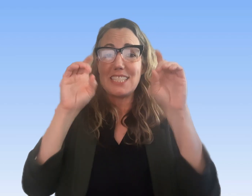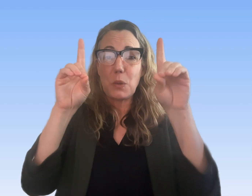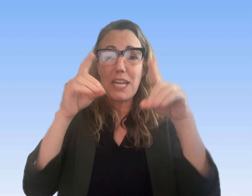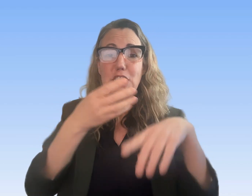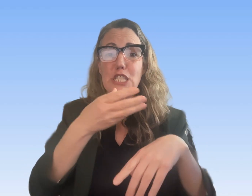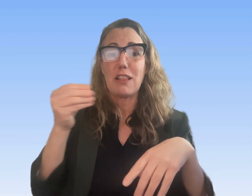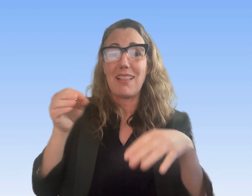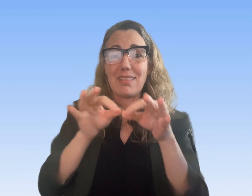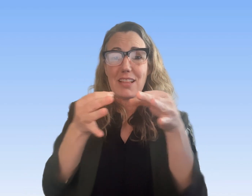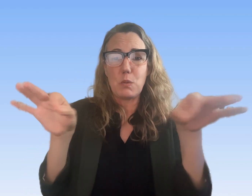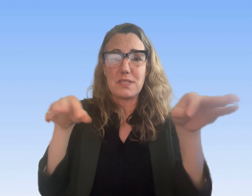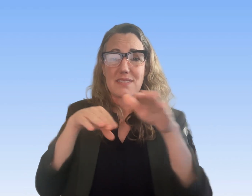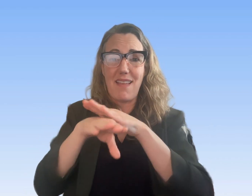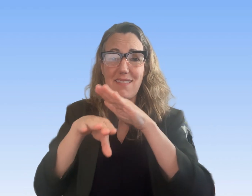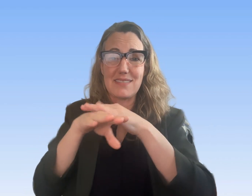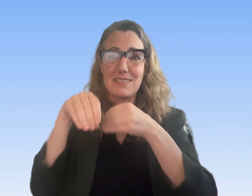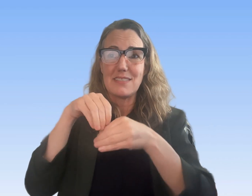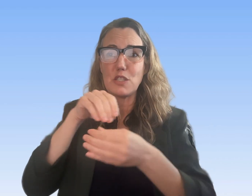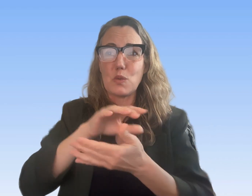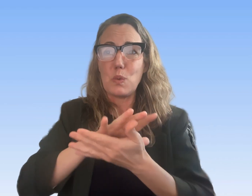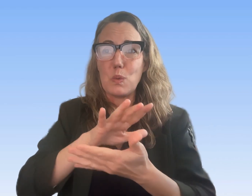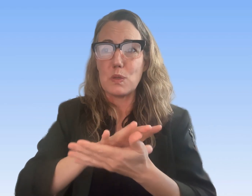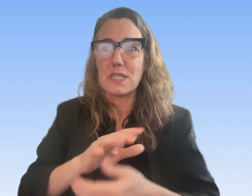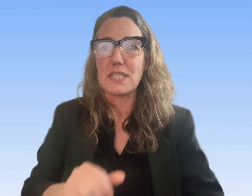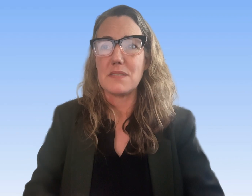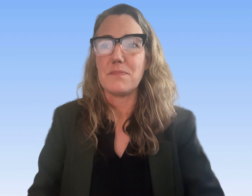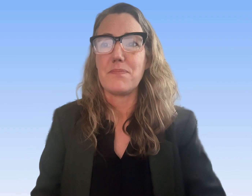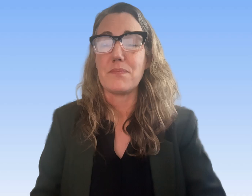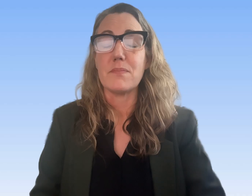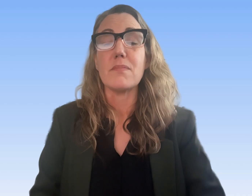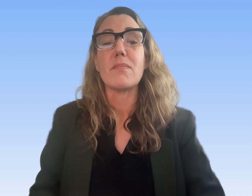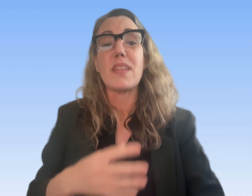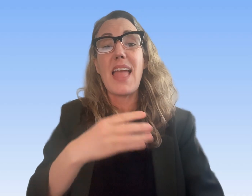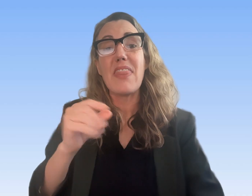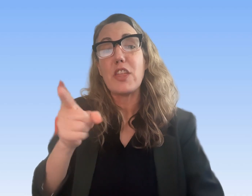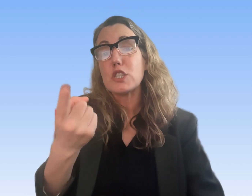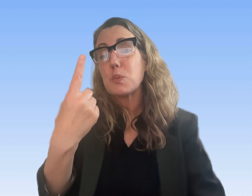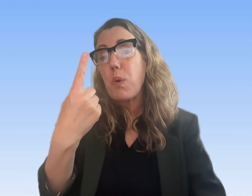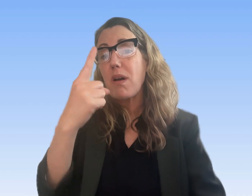educational language access in schools. And there's